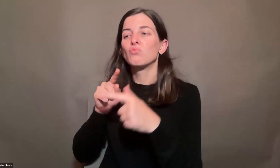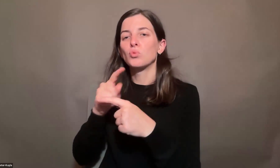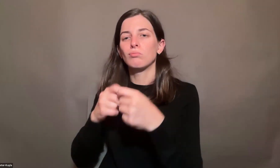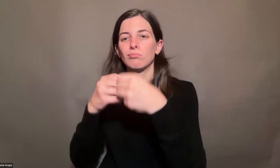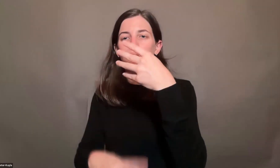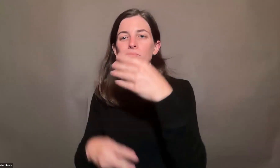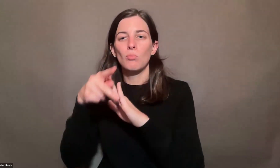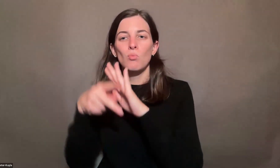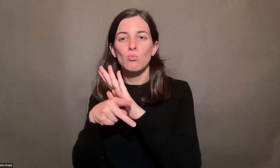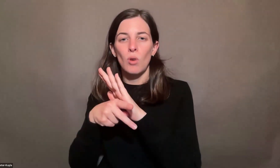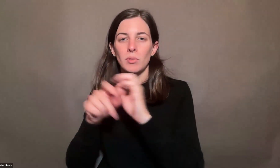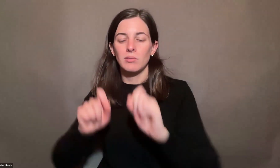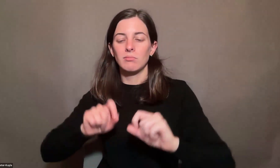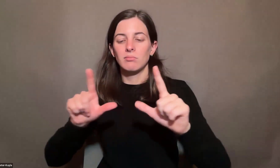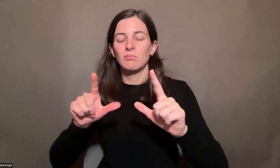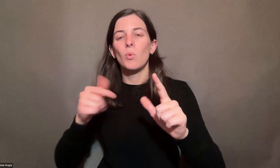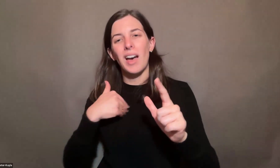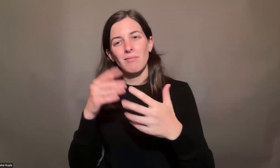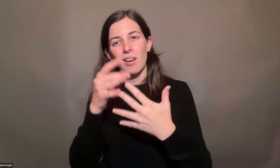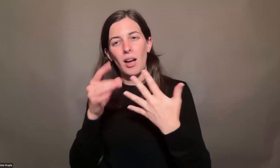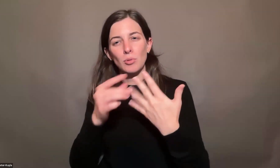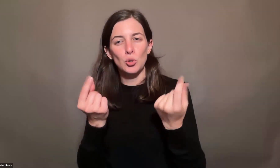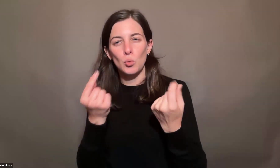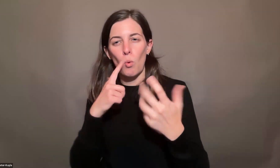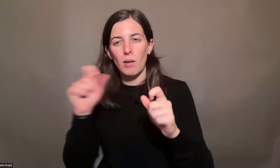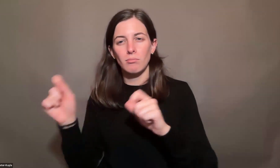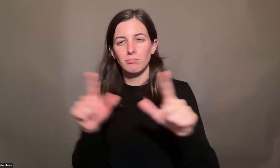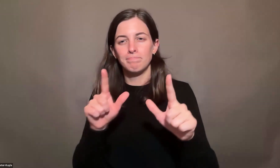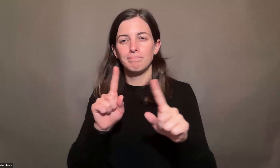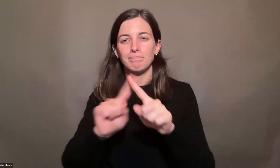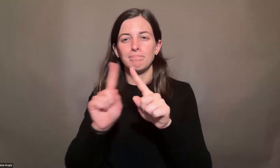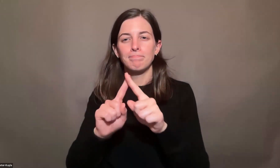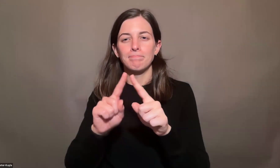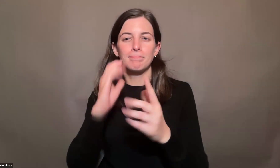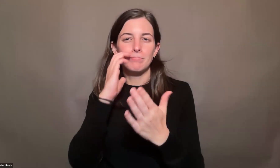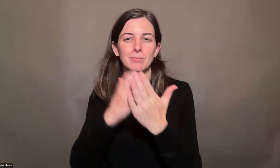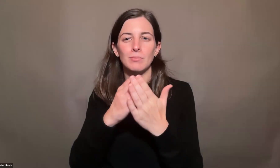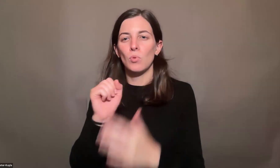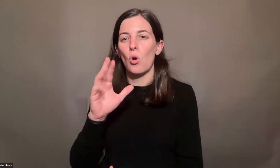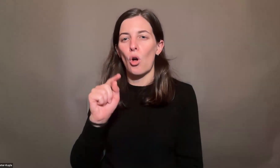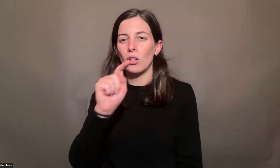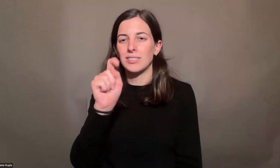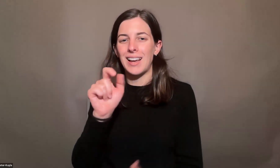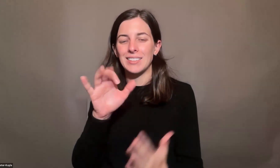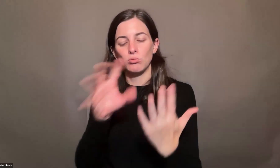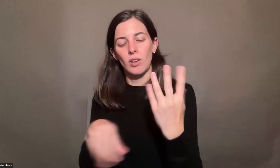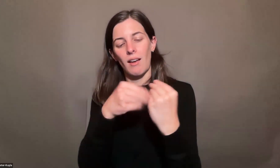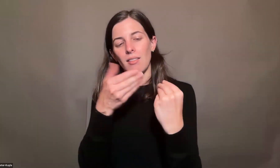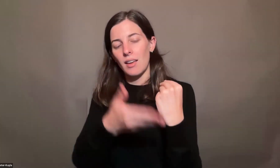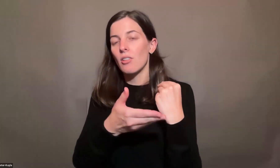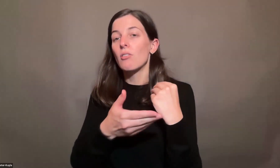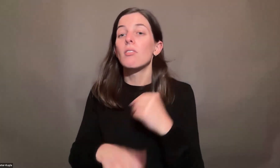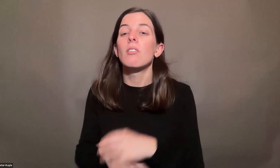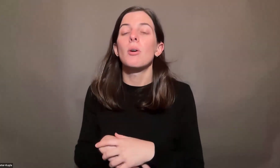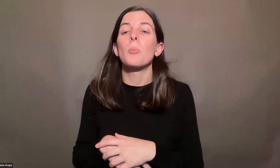you'll be able to add alternative text to your image. What I would say is I often get people who